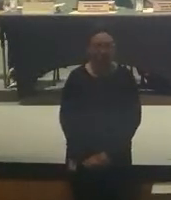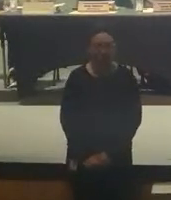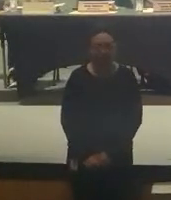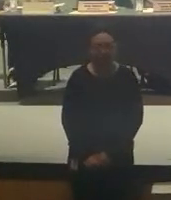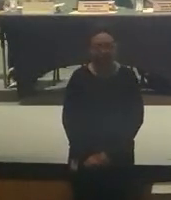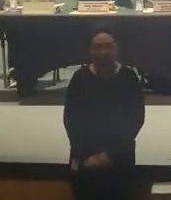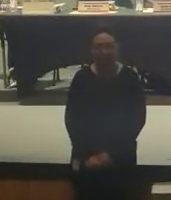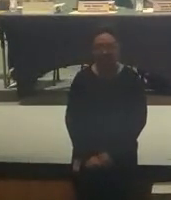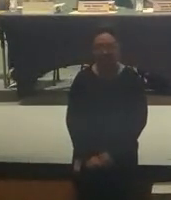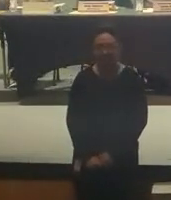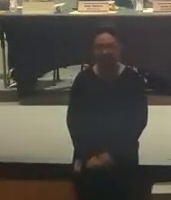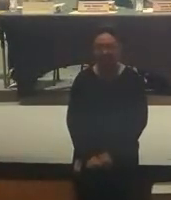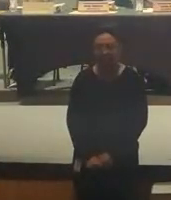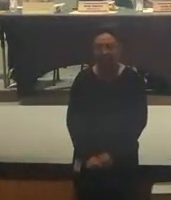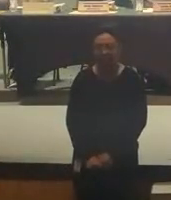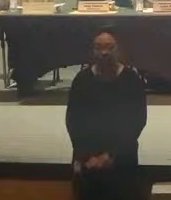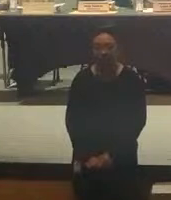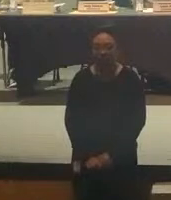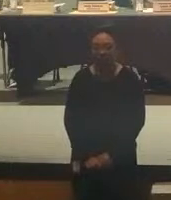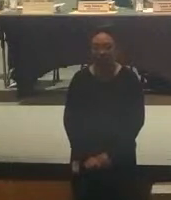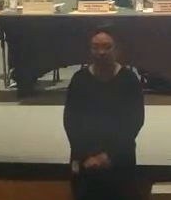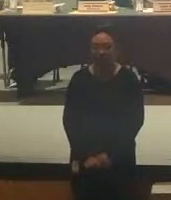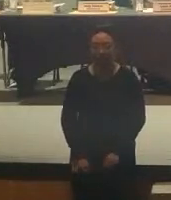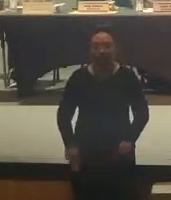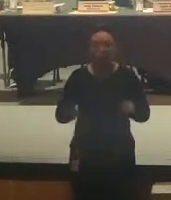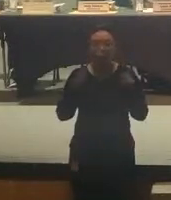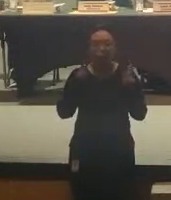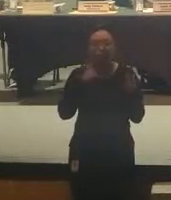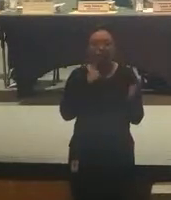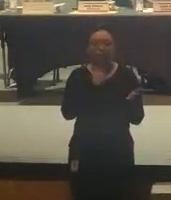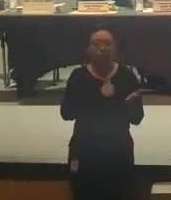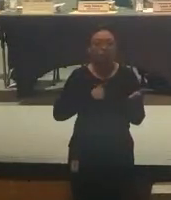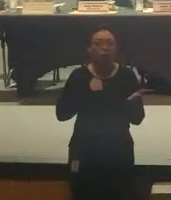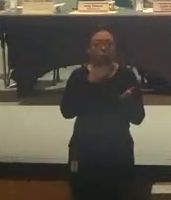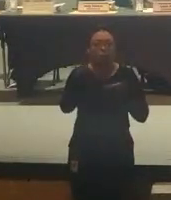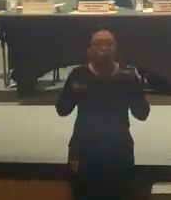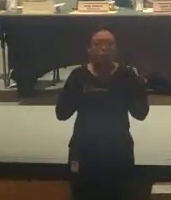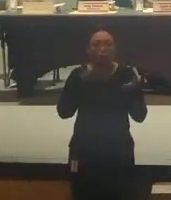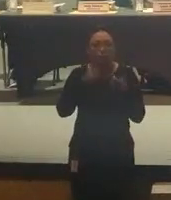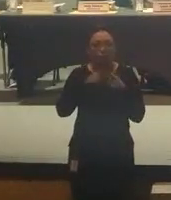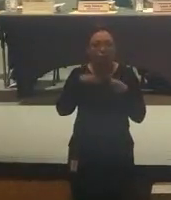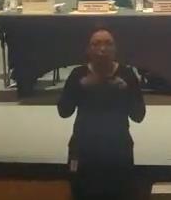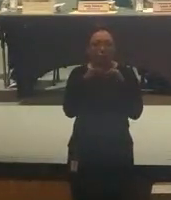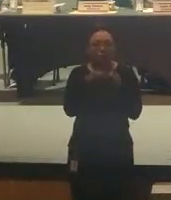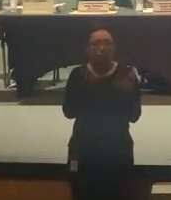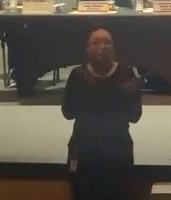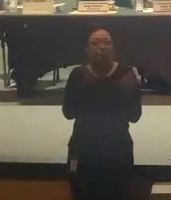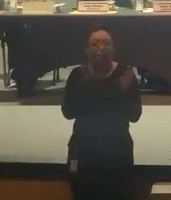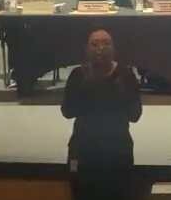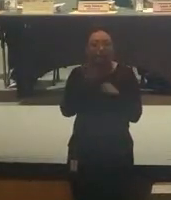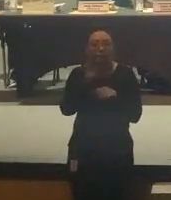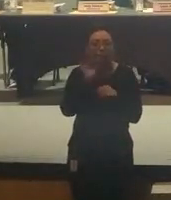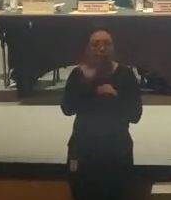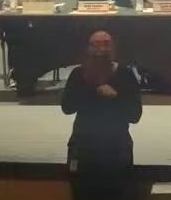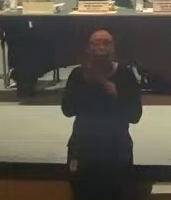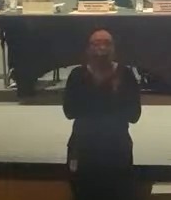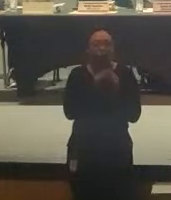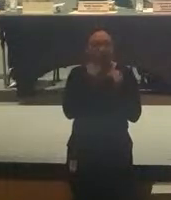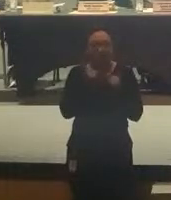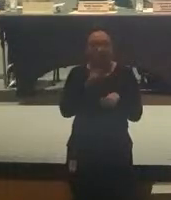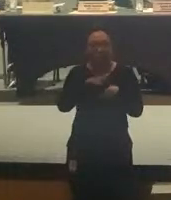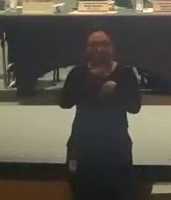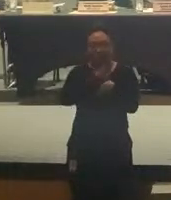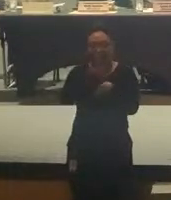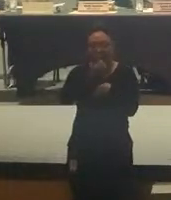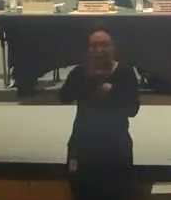Yep, we're good. All right, sorry guys. Welcome to the public input meeting. It is now 6:05.